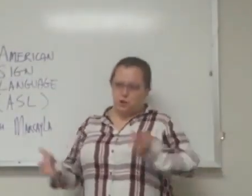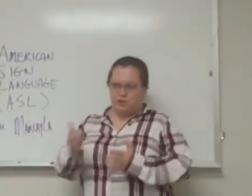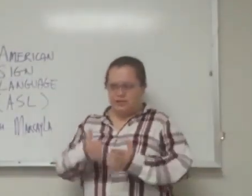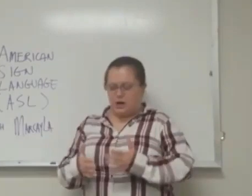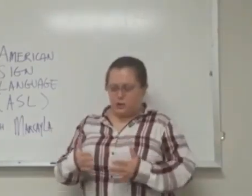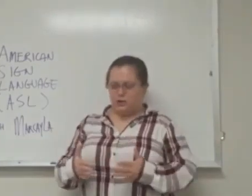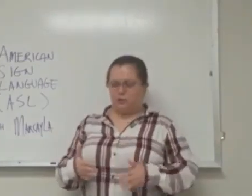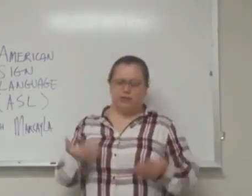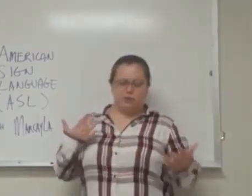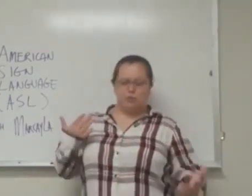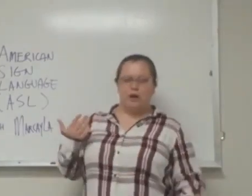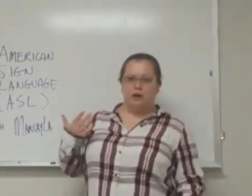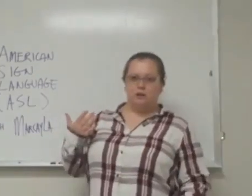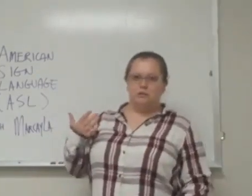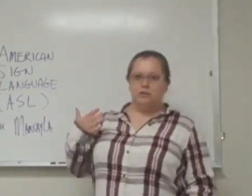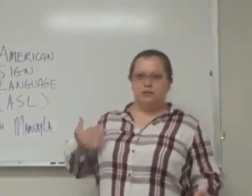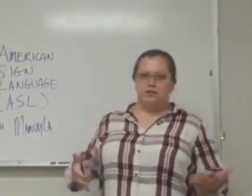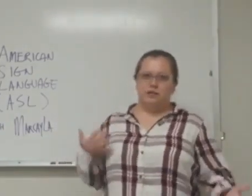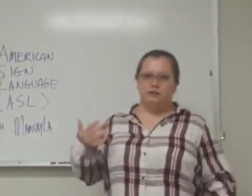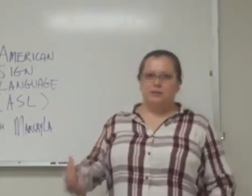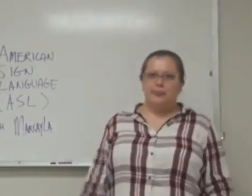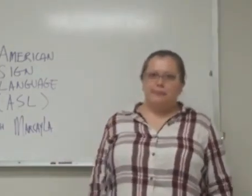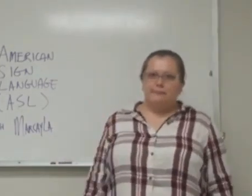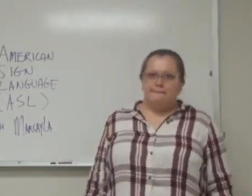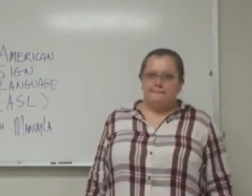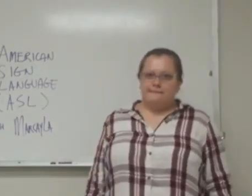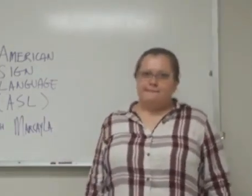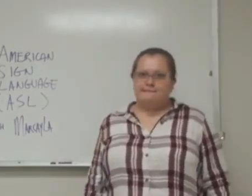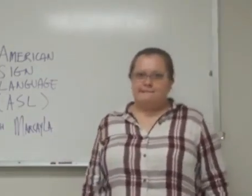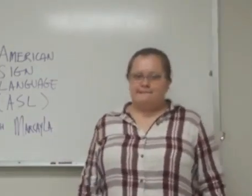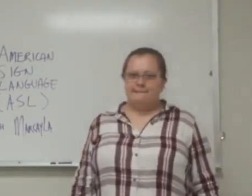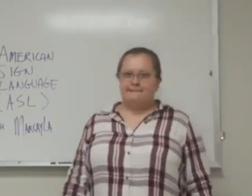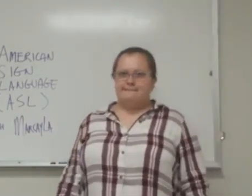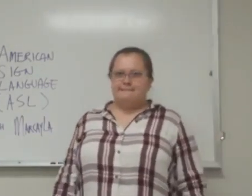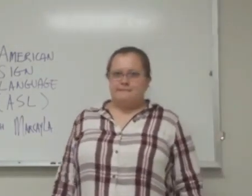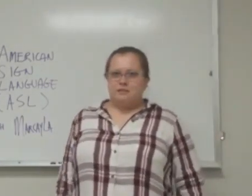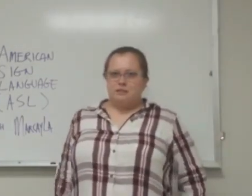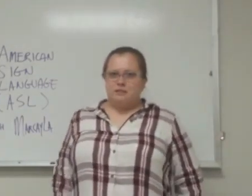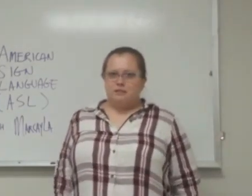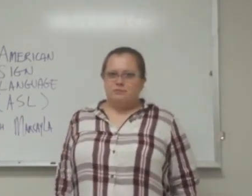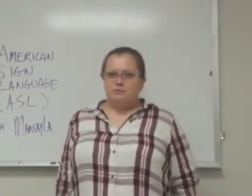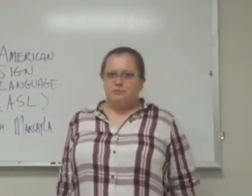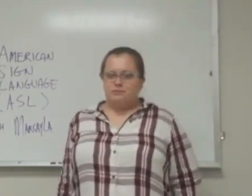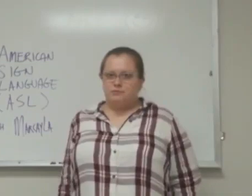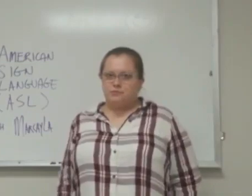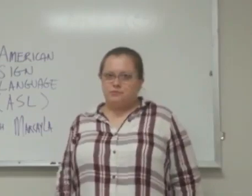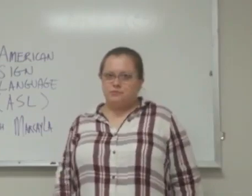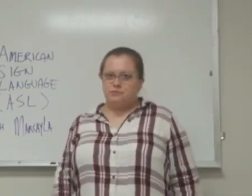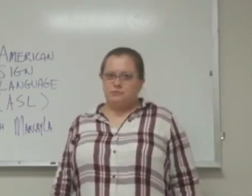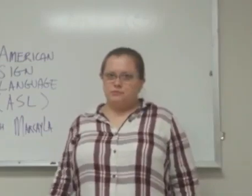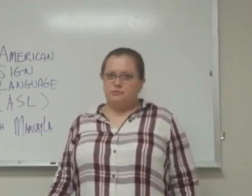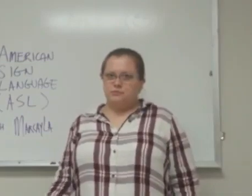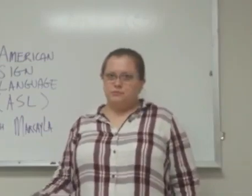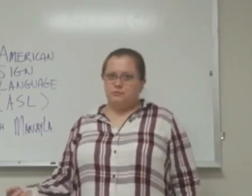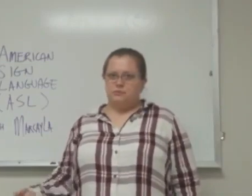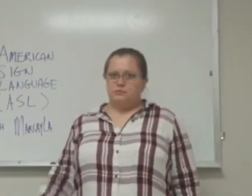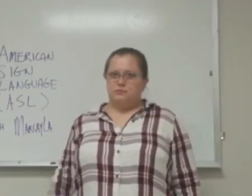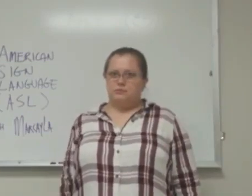it down a little bit as well. And so let's say that just the nitty gritty. Tell someone no. I know